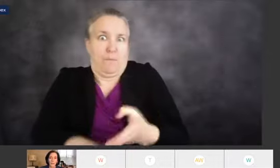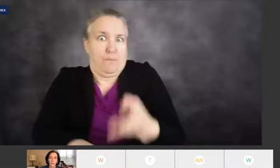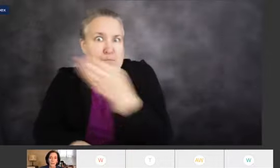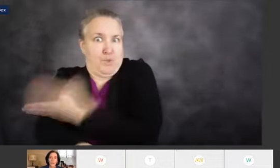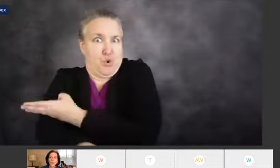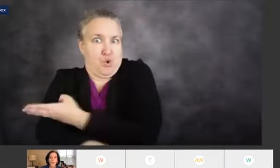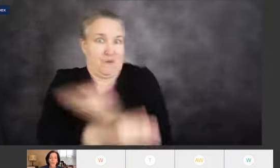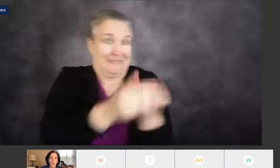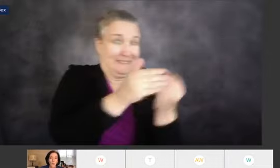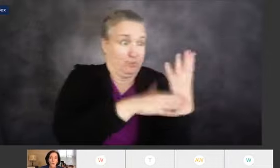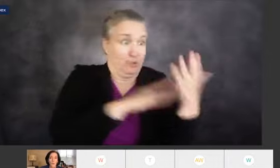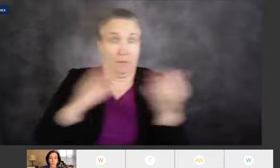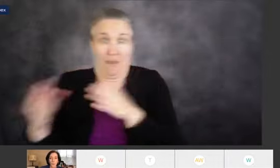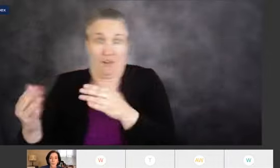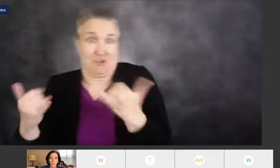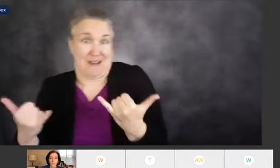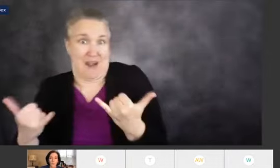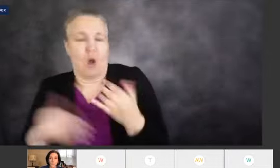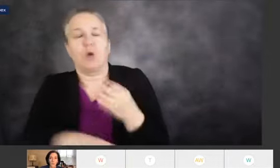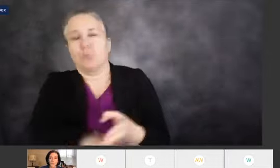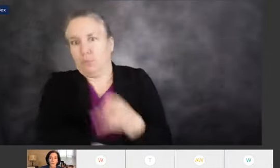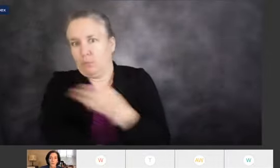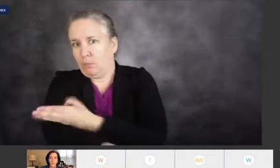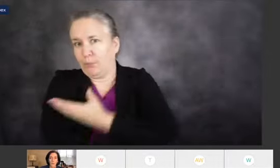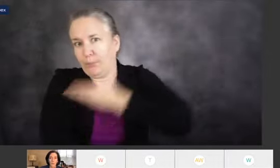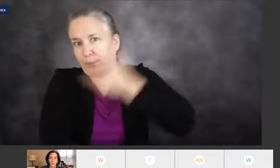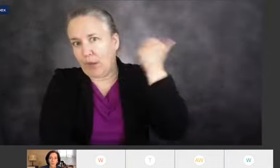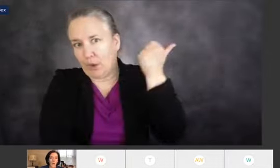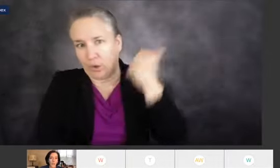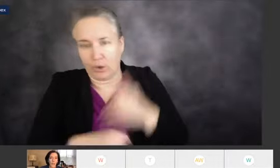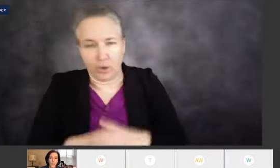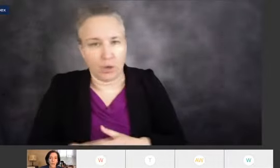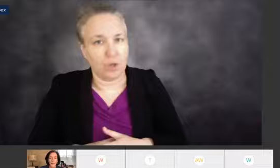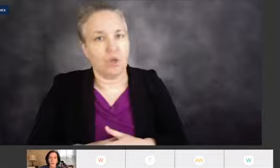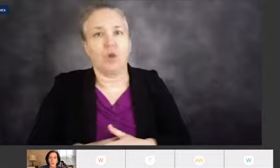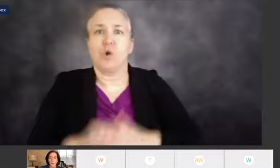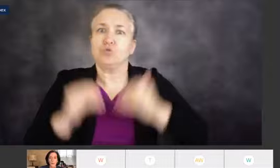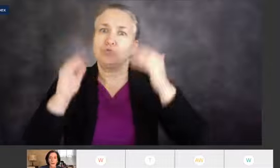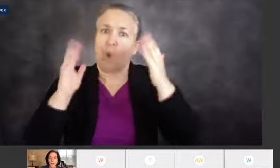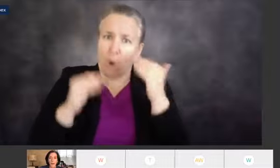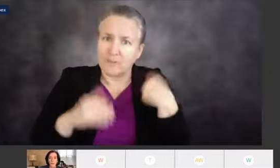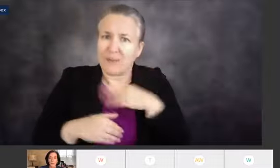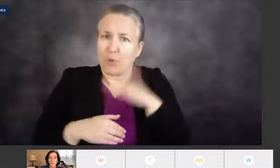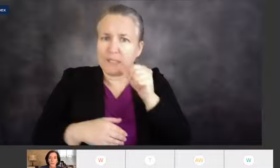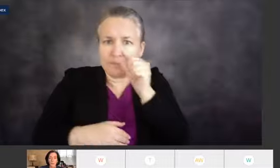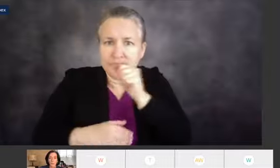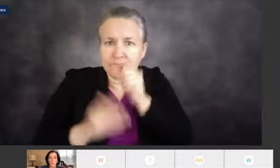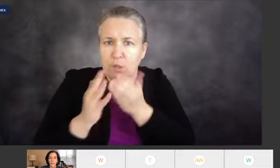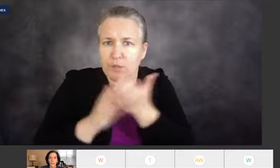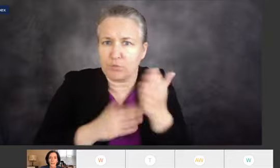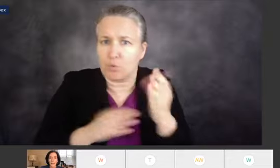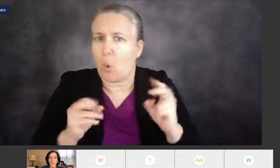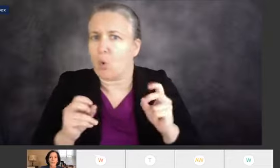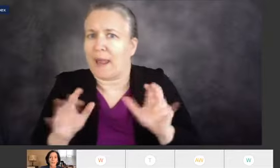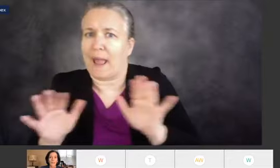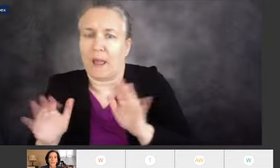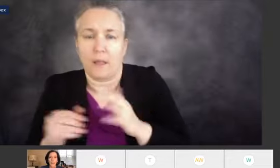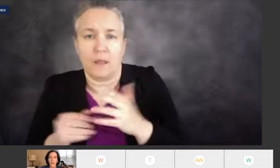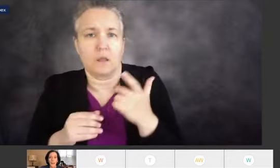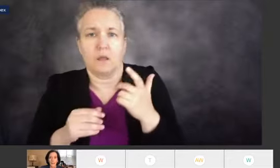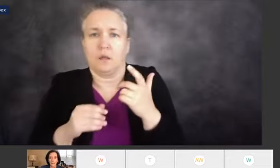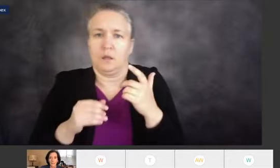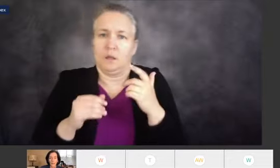in the spring. So my hope is that we'll be able to get through this okay, without having to take